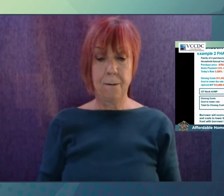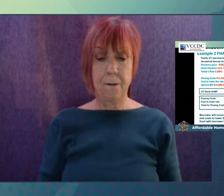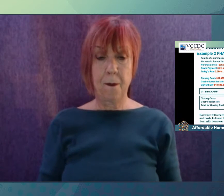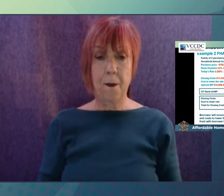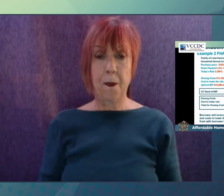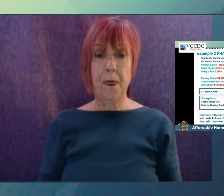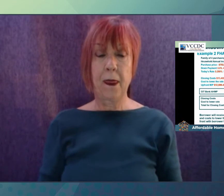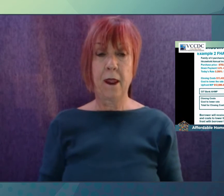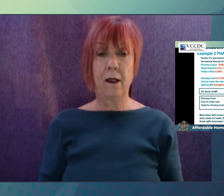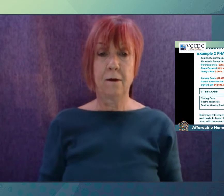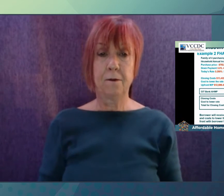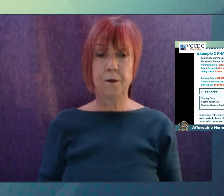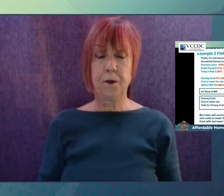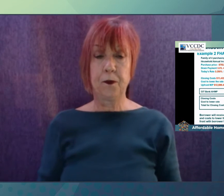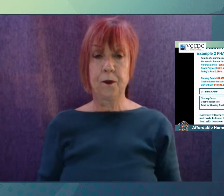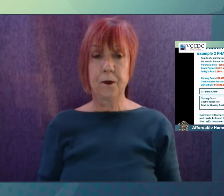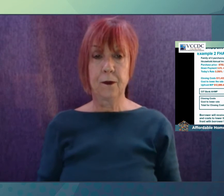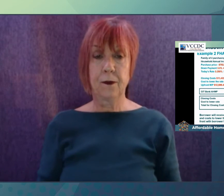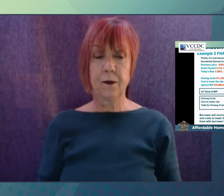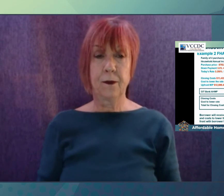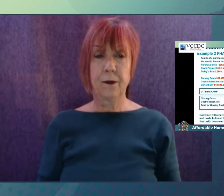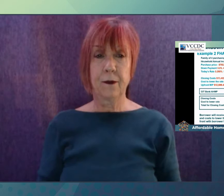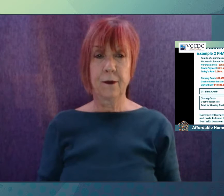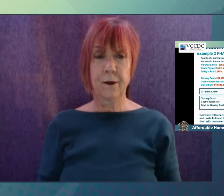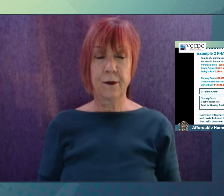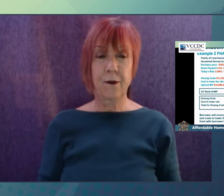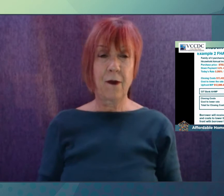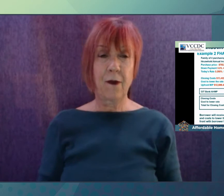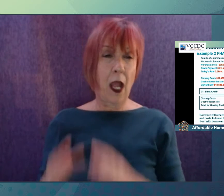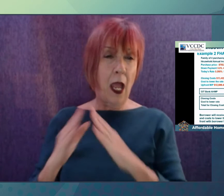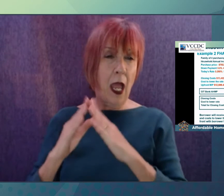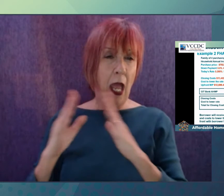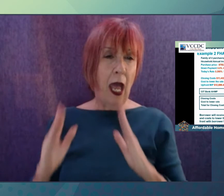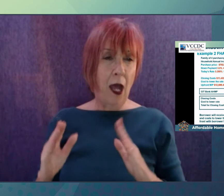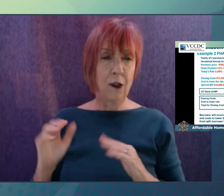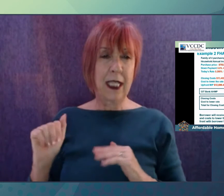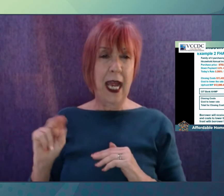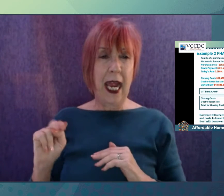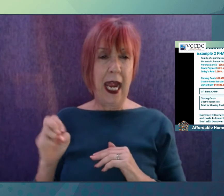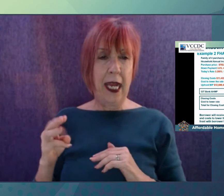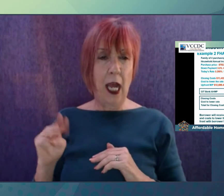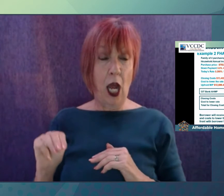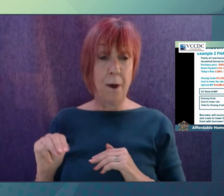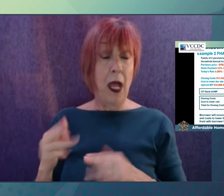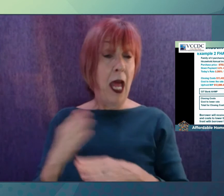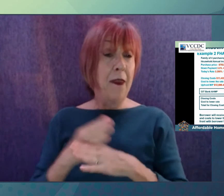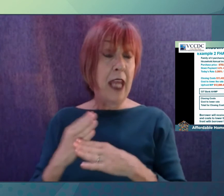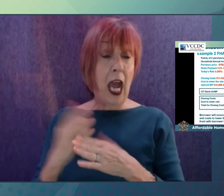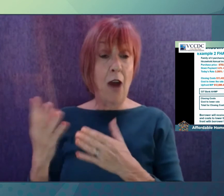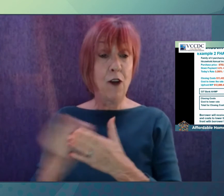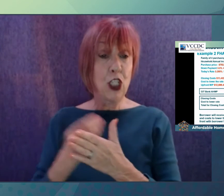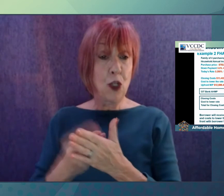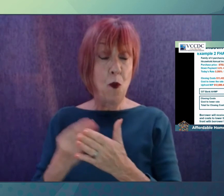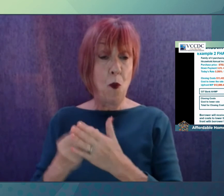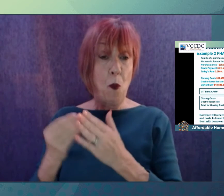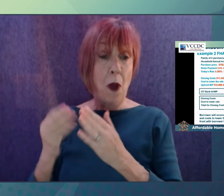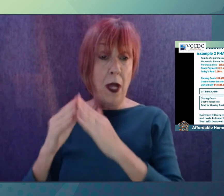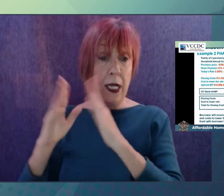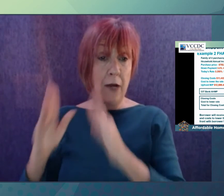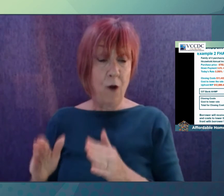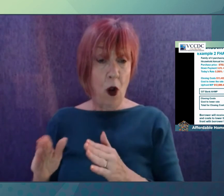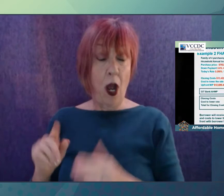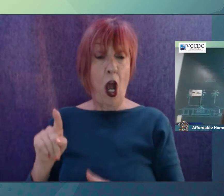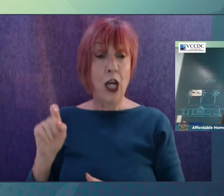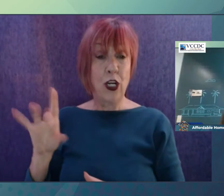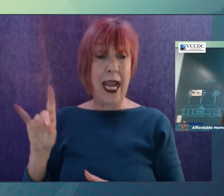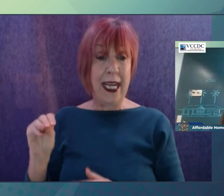So here's an example of a purchase in Anaheim, California. The average household income, is $180,000. It's a